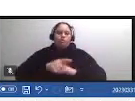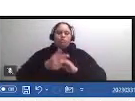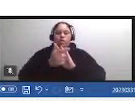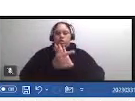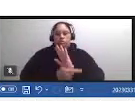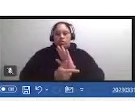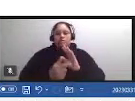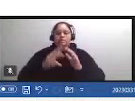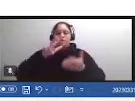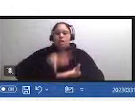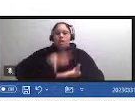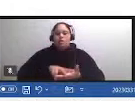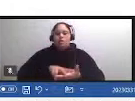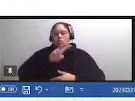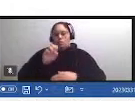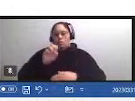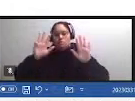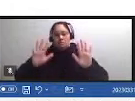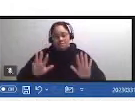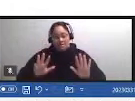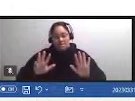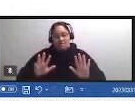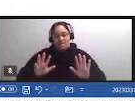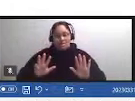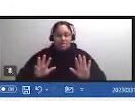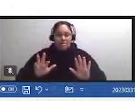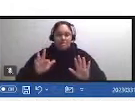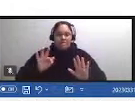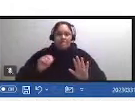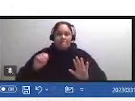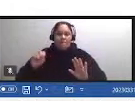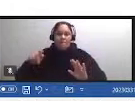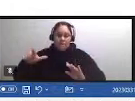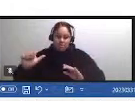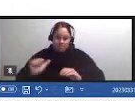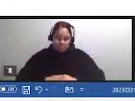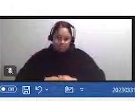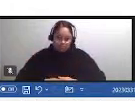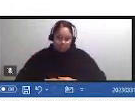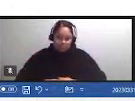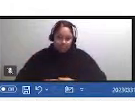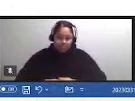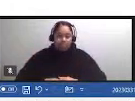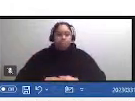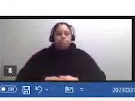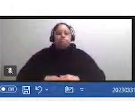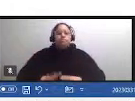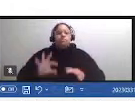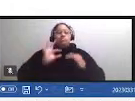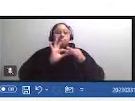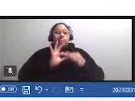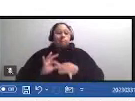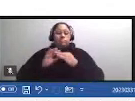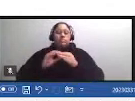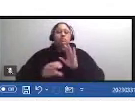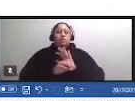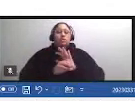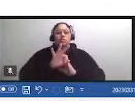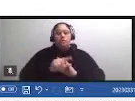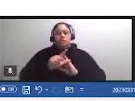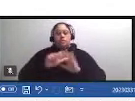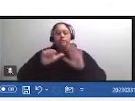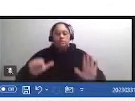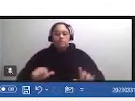and Provincial Legislatures Act 2009 FAMPLA. In accordance with Section 3766